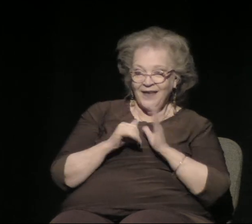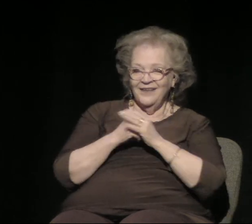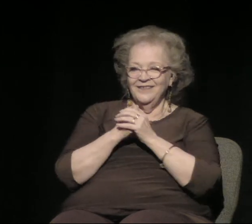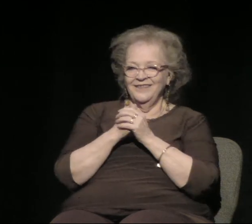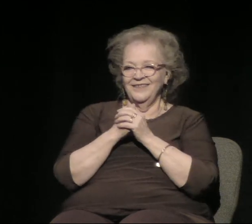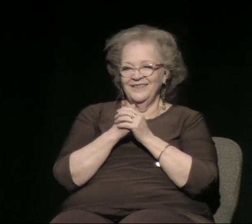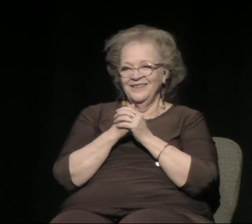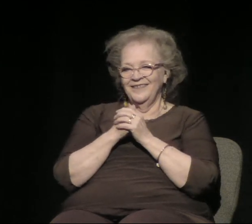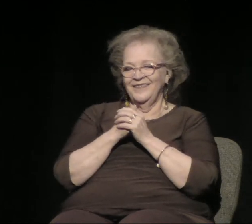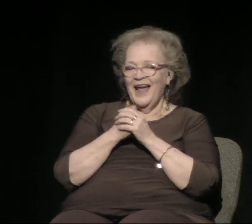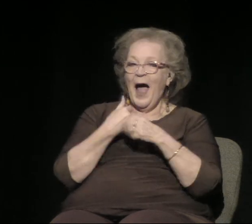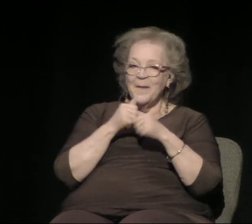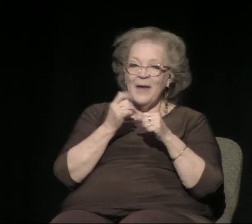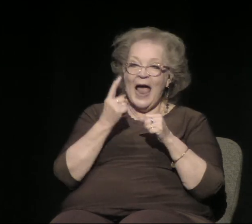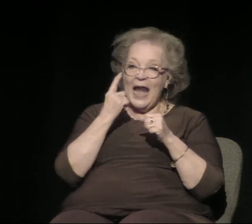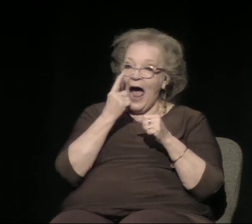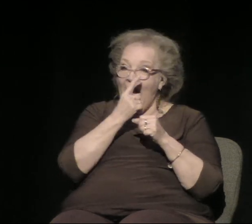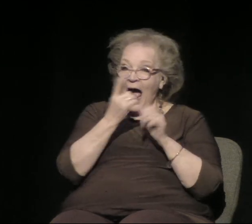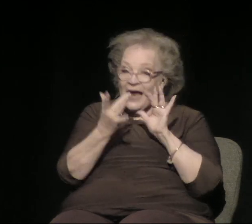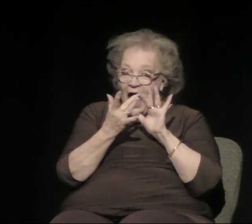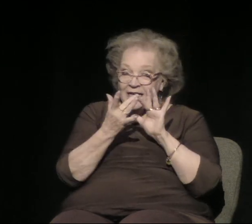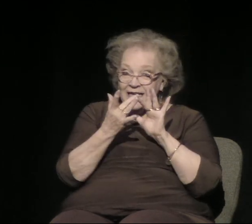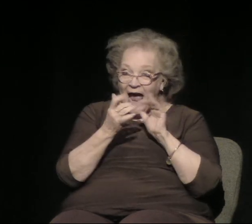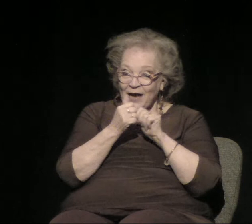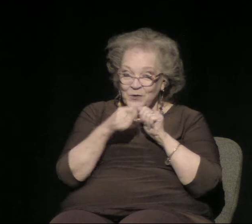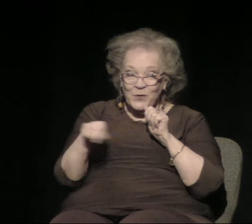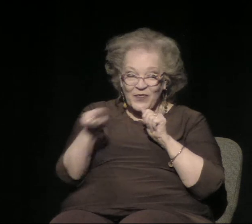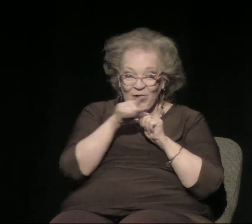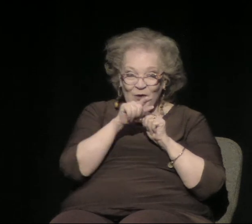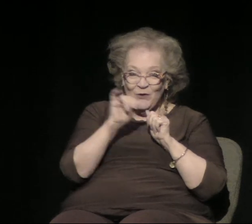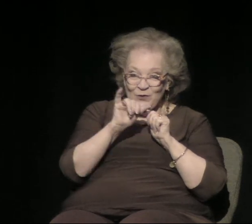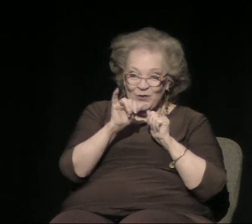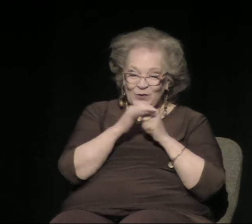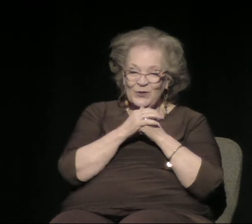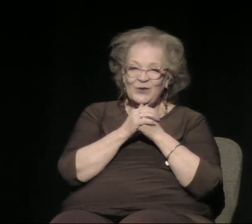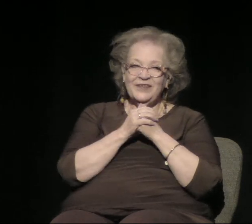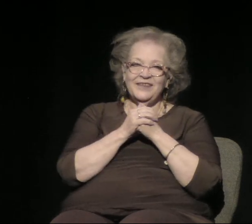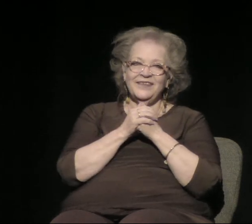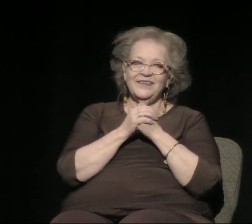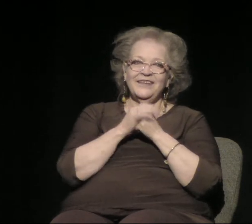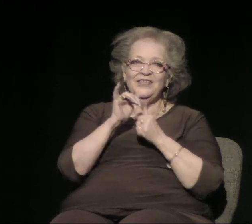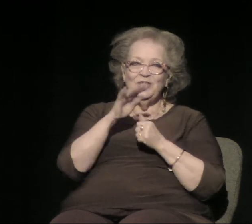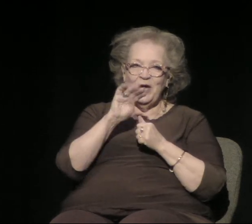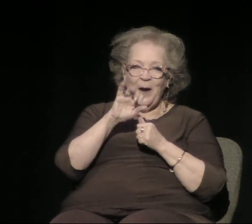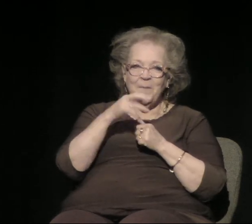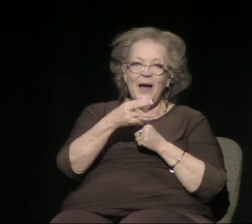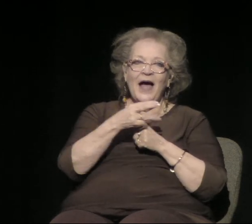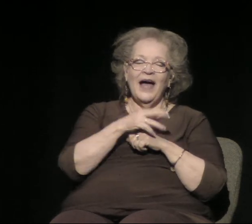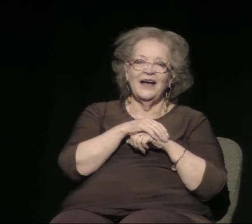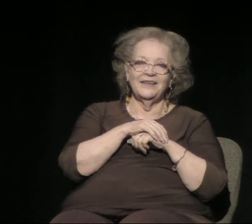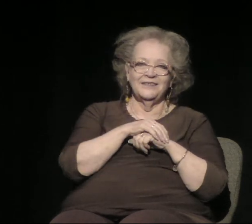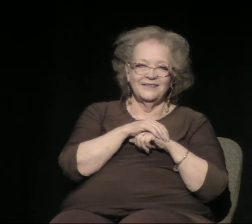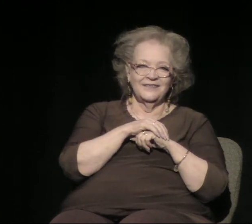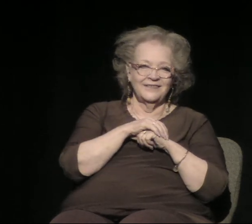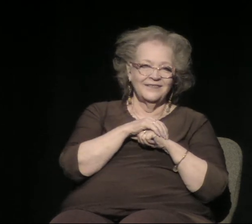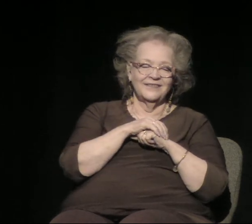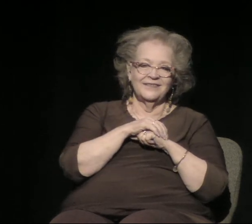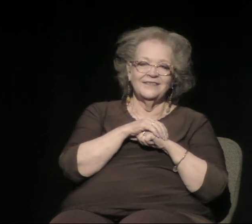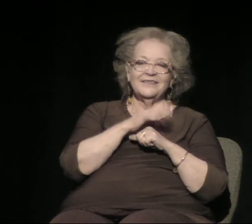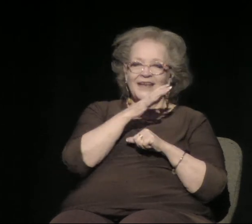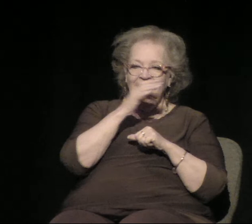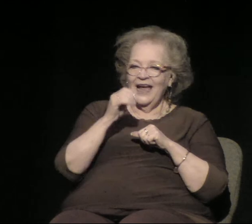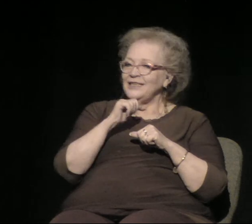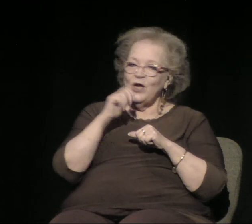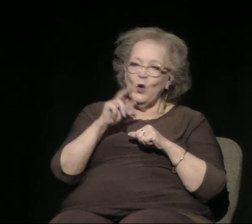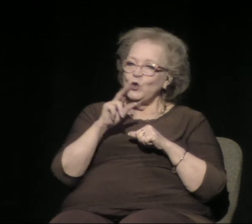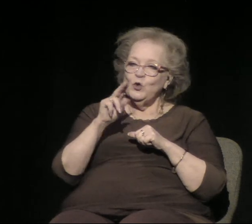All right, I think I made eye contact with all of you online as well. Jeremiah 29:11 could be a great verse for that. But don't